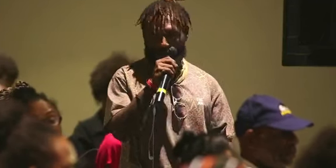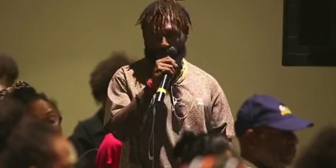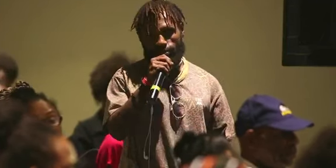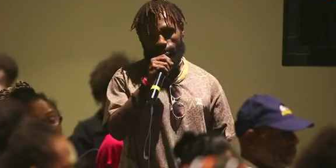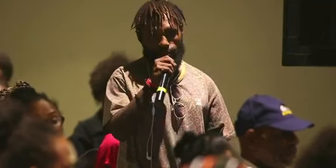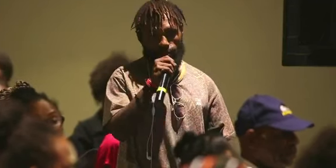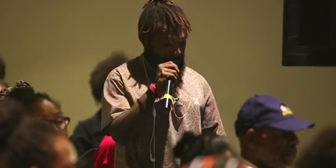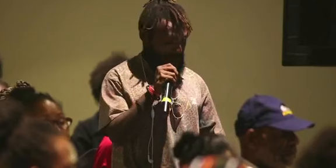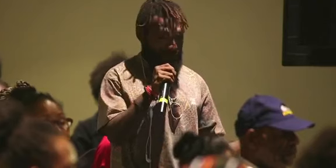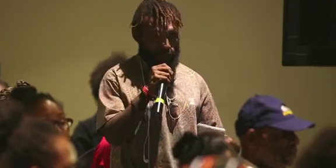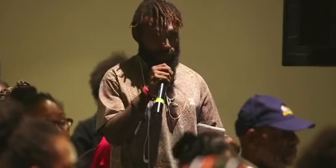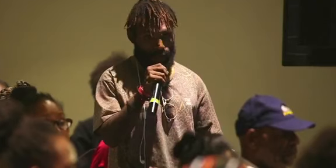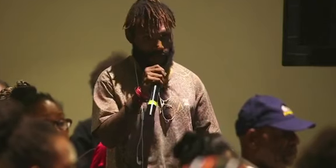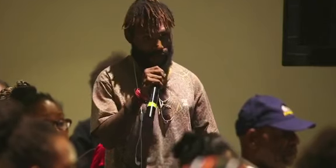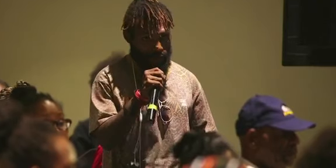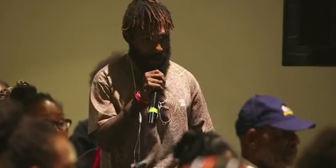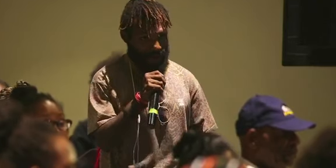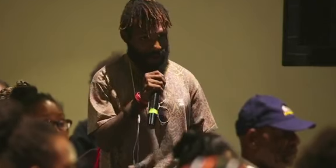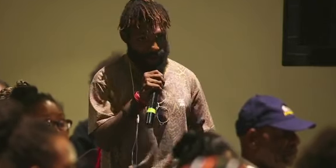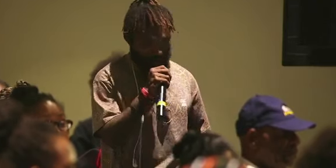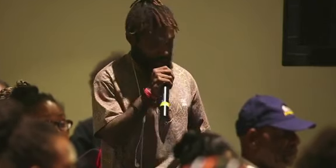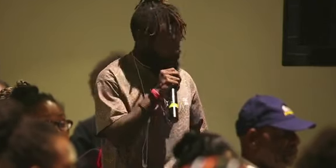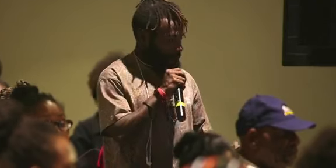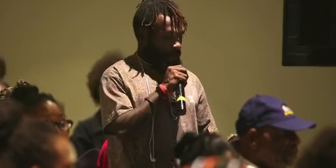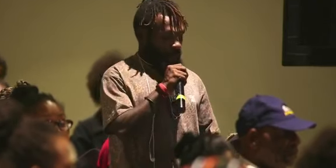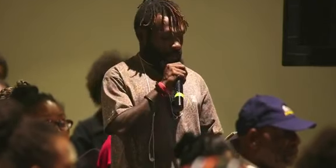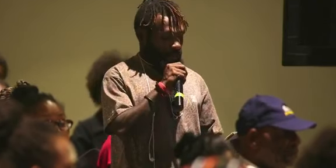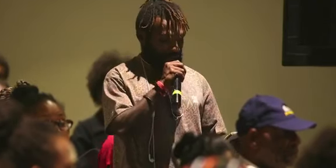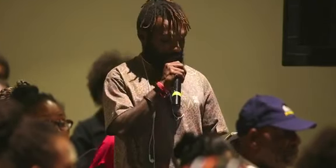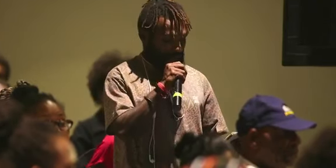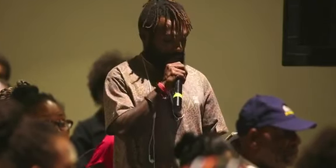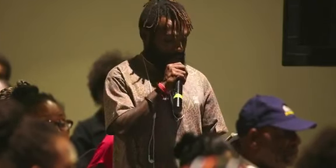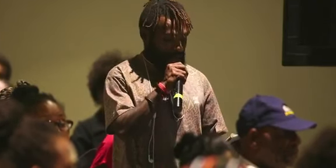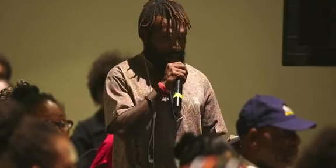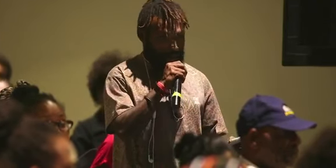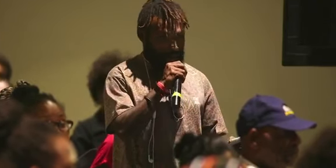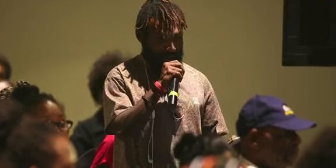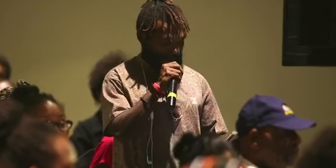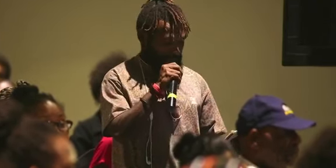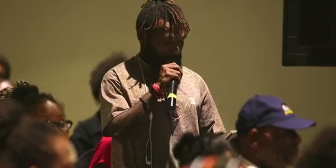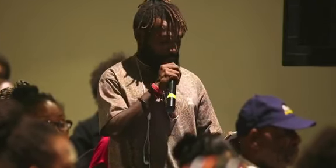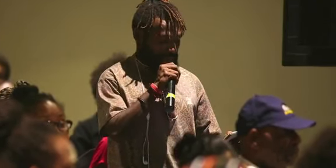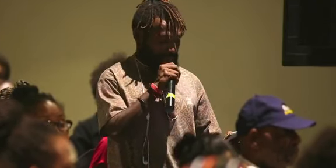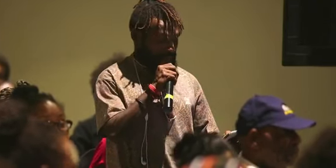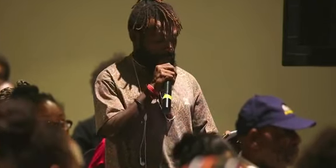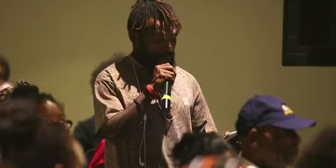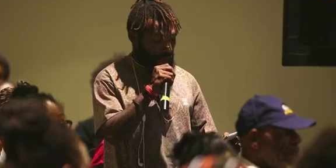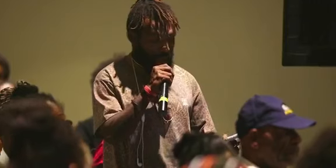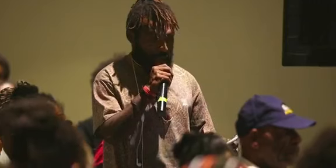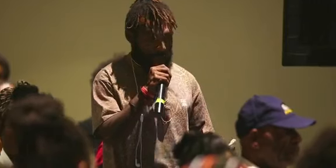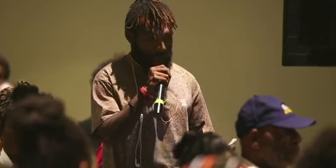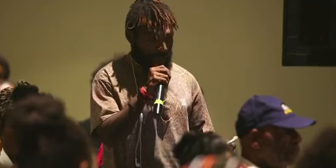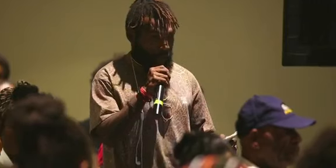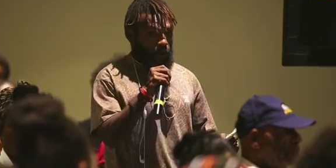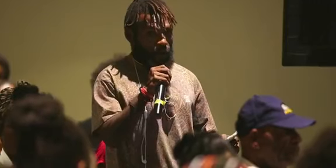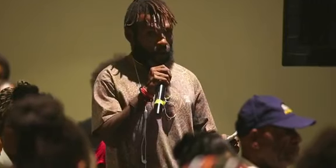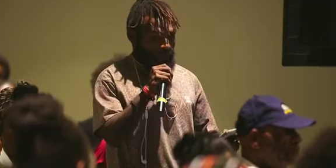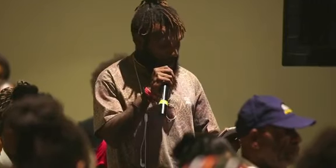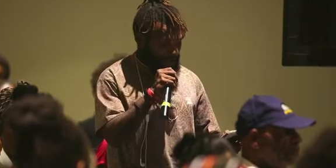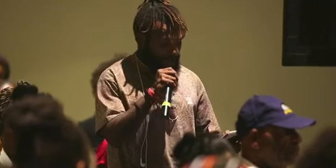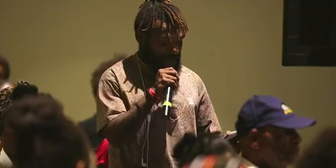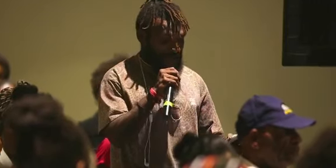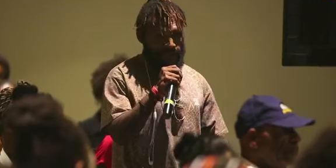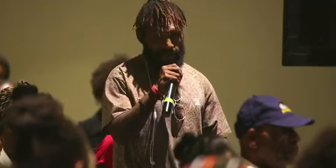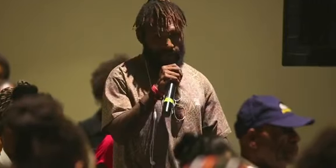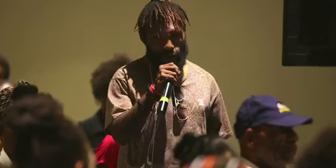Now is me me work lo make him all contract book, but then I time me work lo provide him all